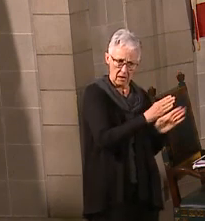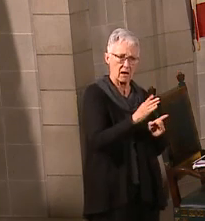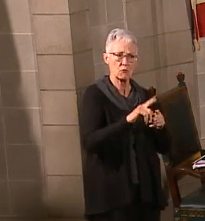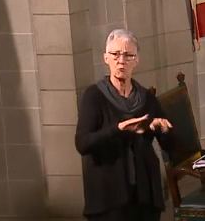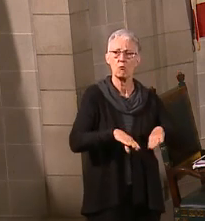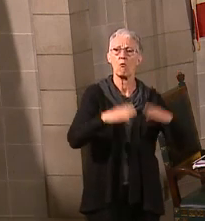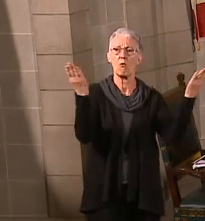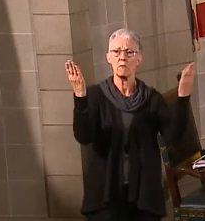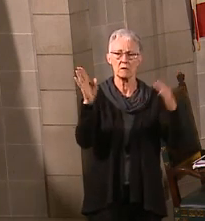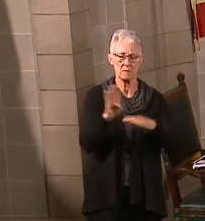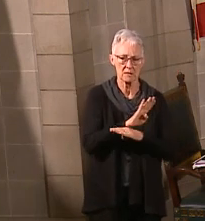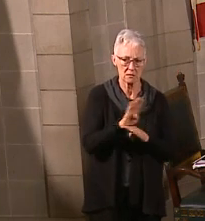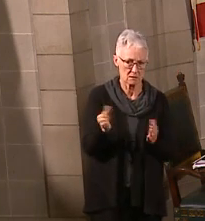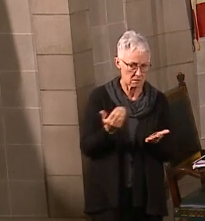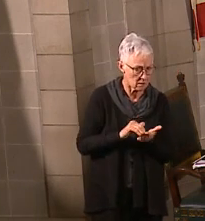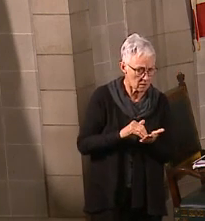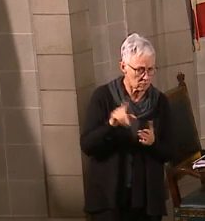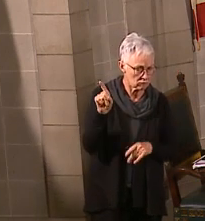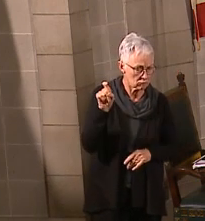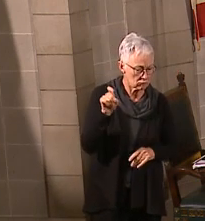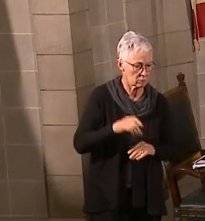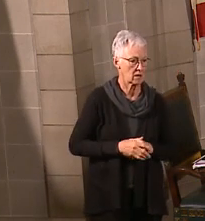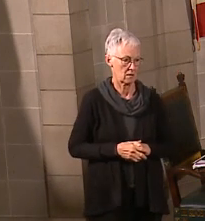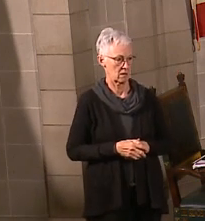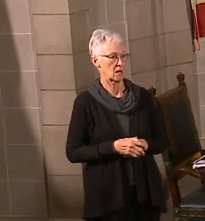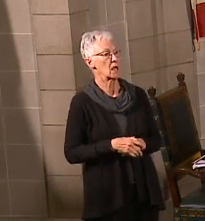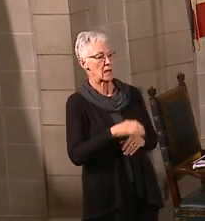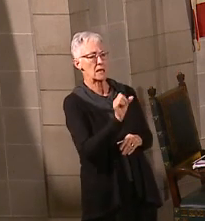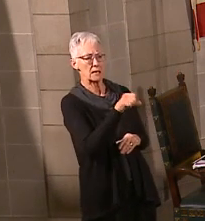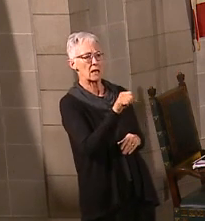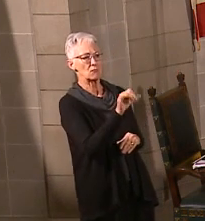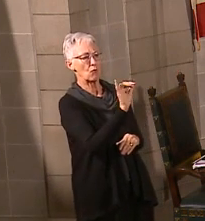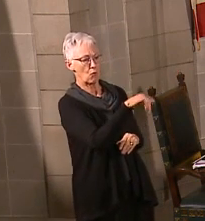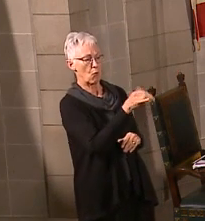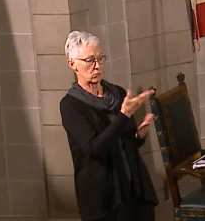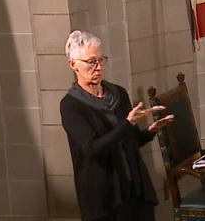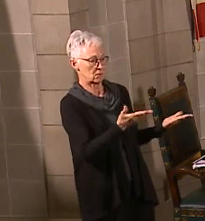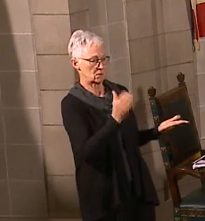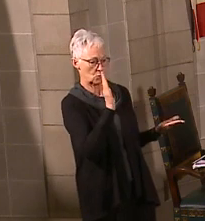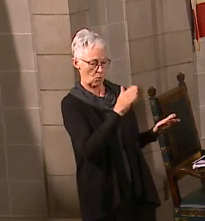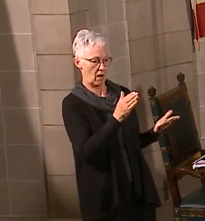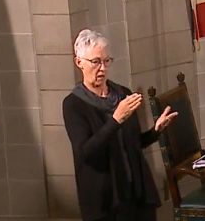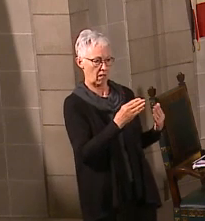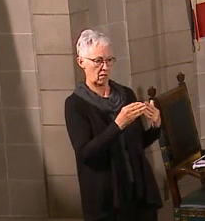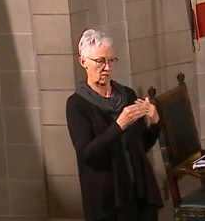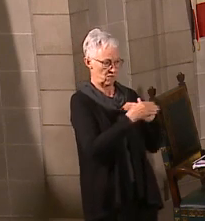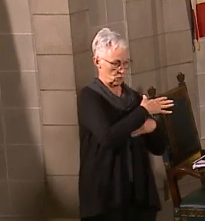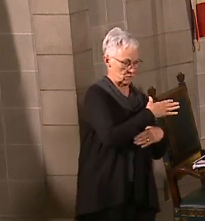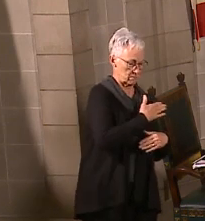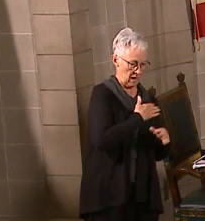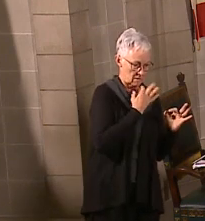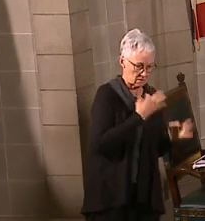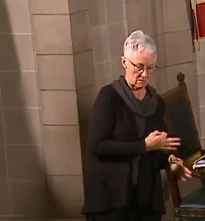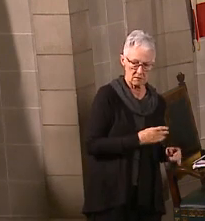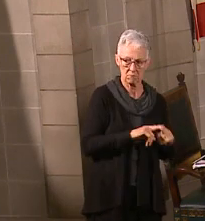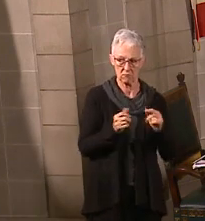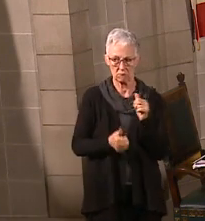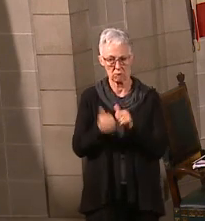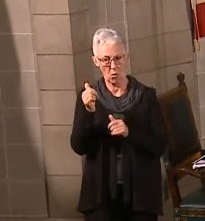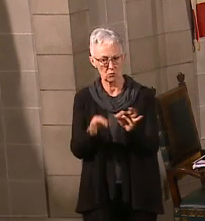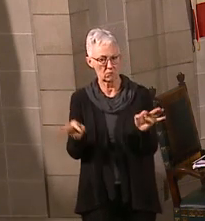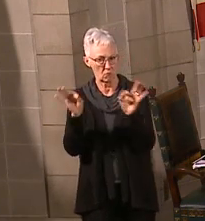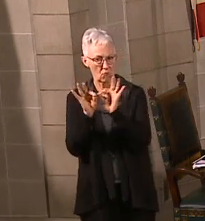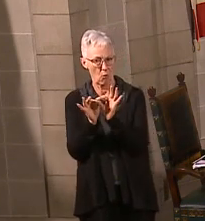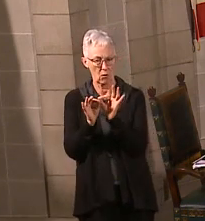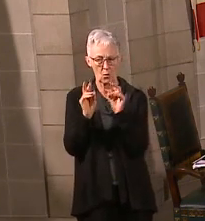restrictions. What we're really going to be focused on is the healthcare system. Keeping a look at hospital beds and occupancy rates, how many ventilators are being used, how